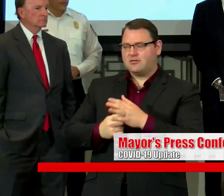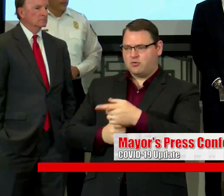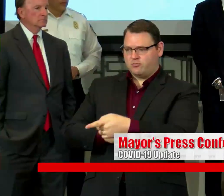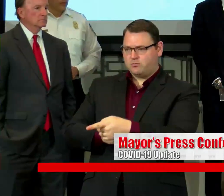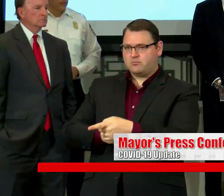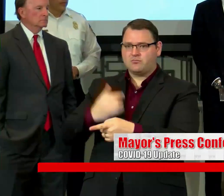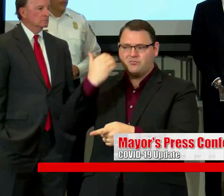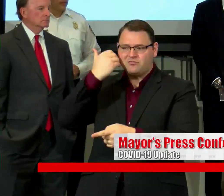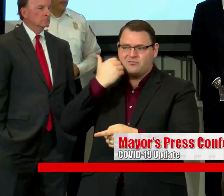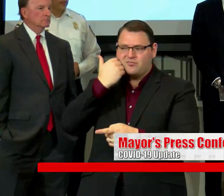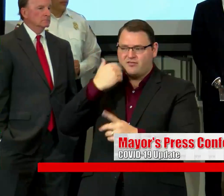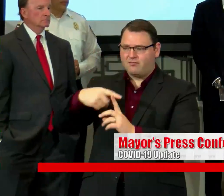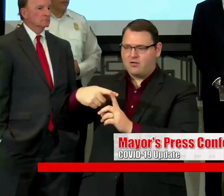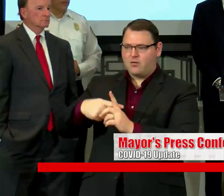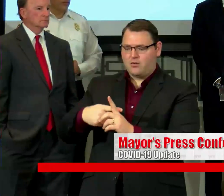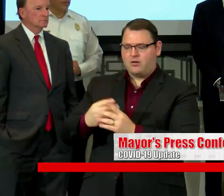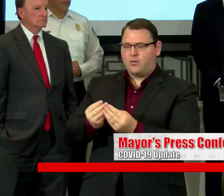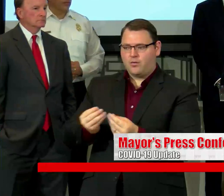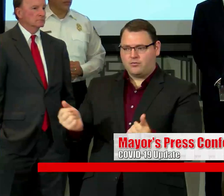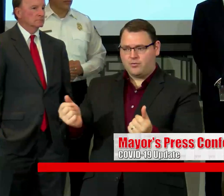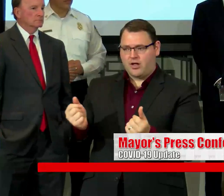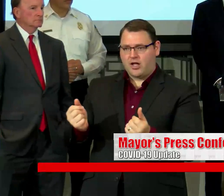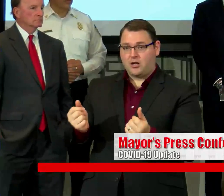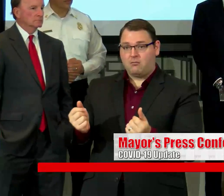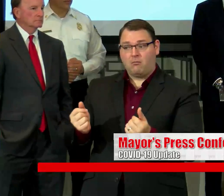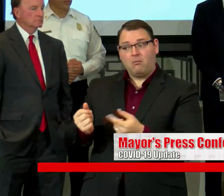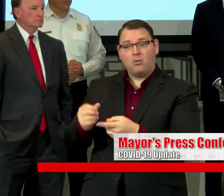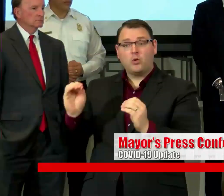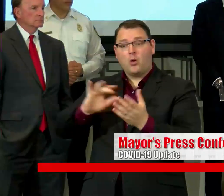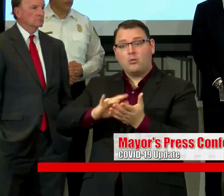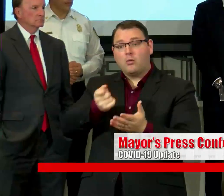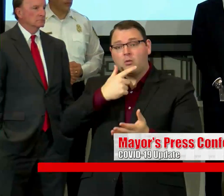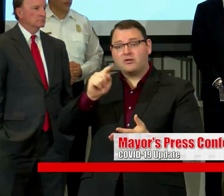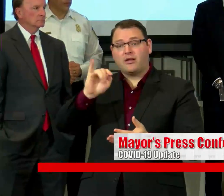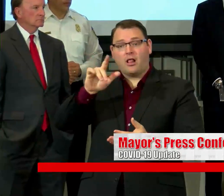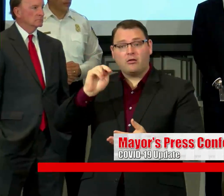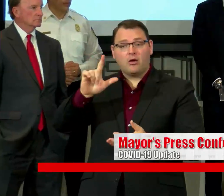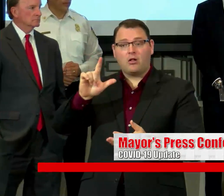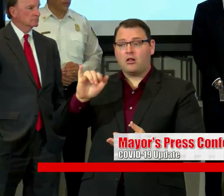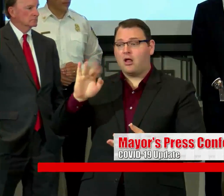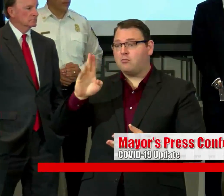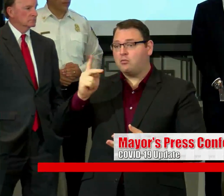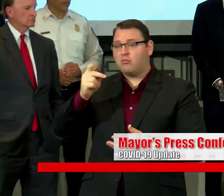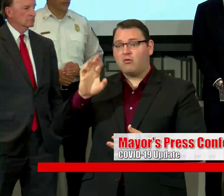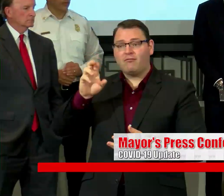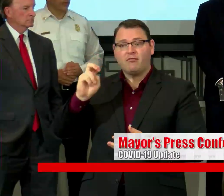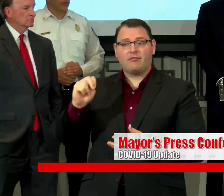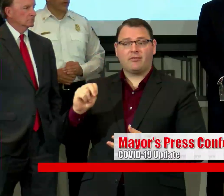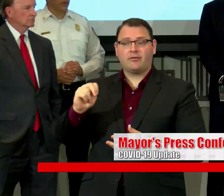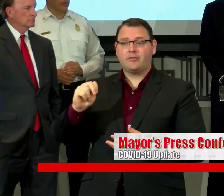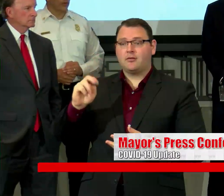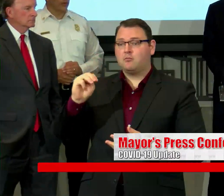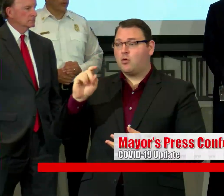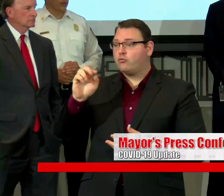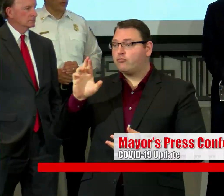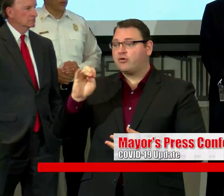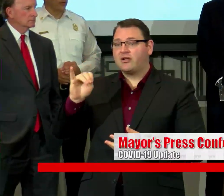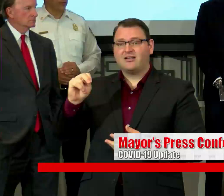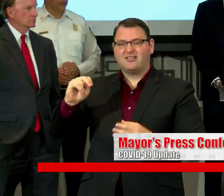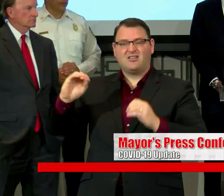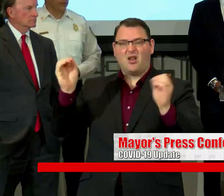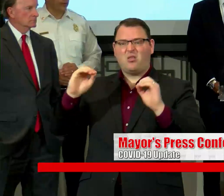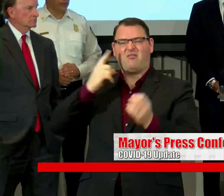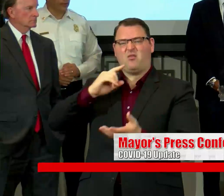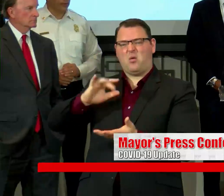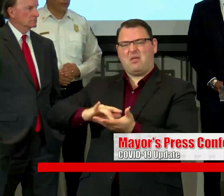goes away without any fever-reducing medications, so no Tylenol, no ibuprofen, no Motrin, none of that, no fever-reducing agents, no